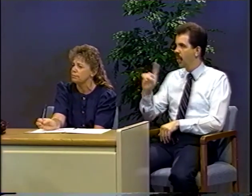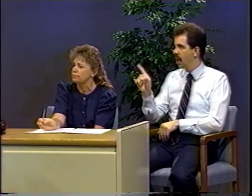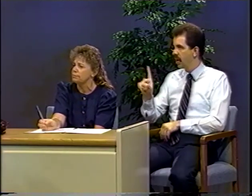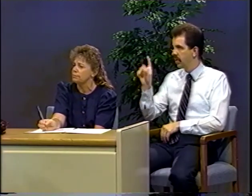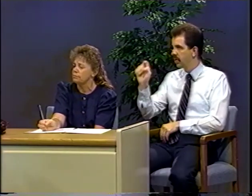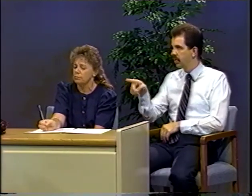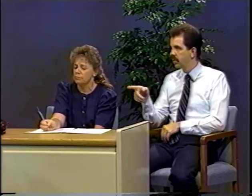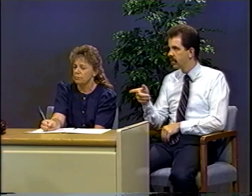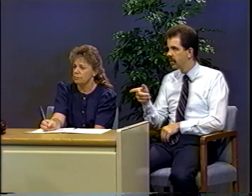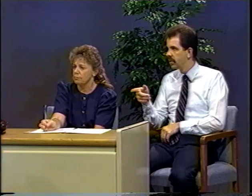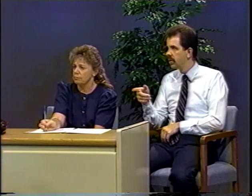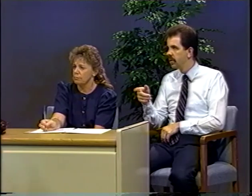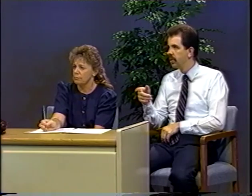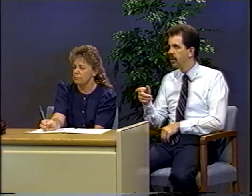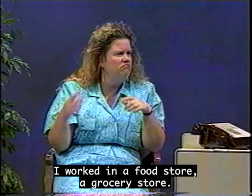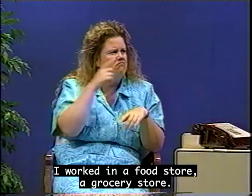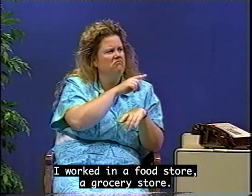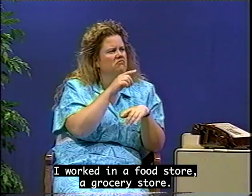occupation?